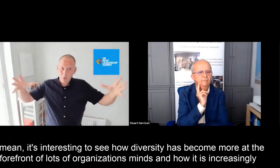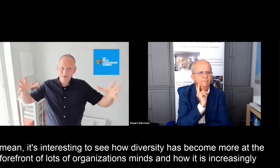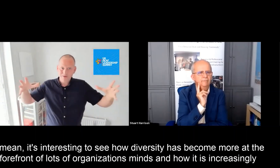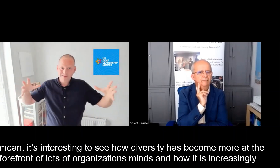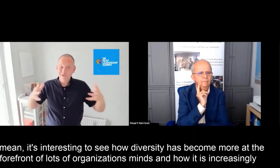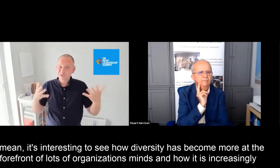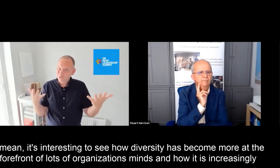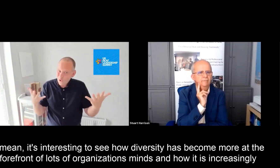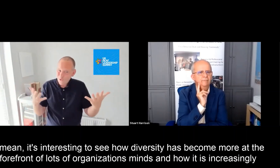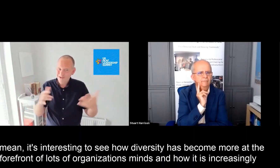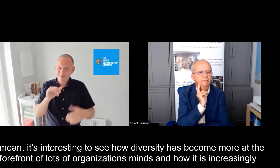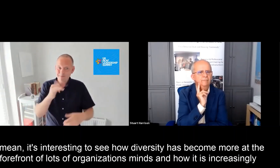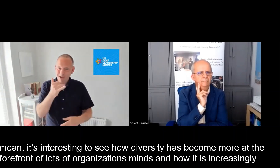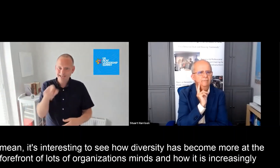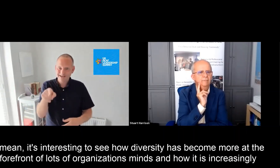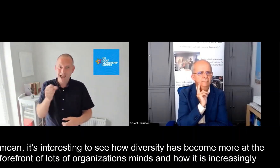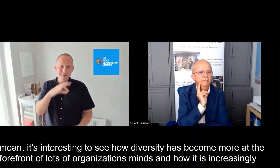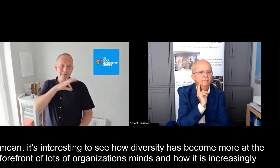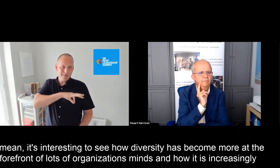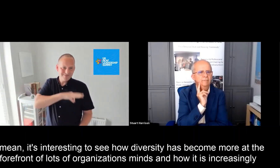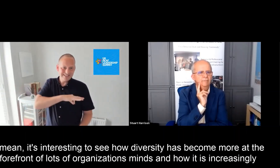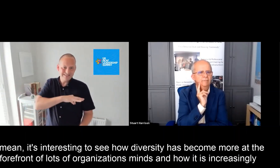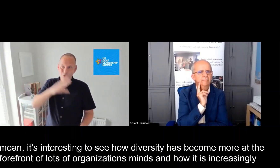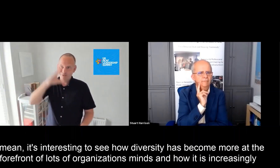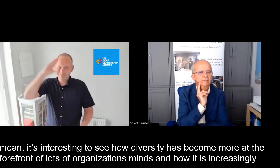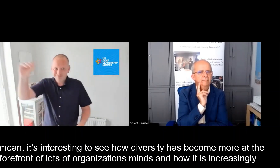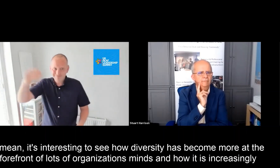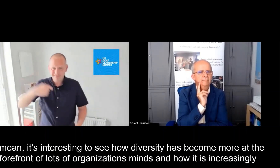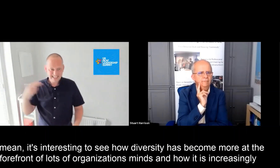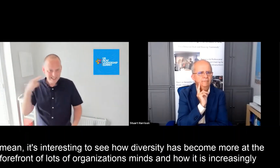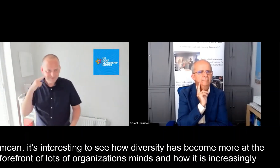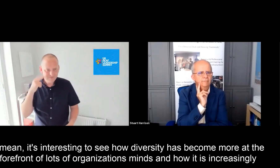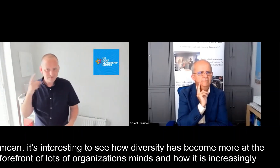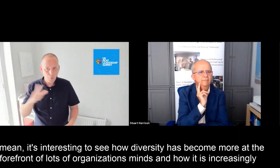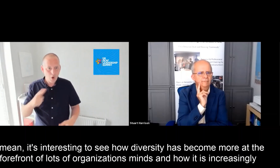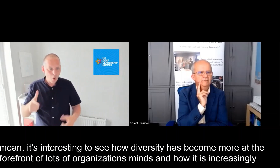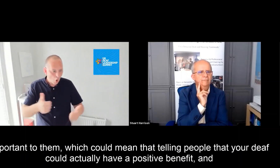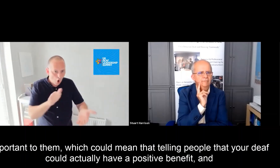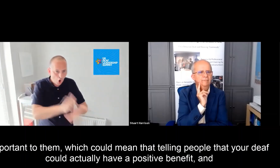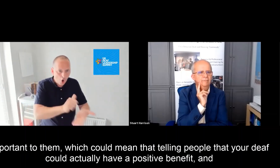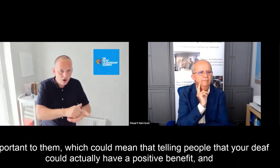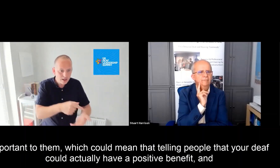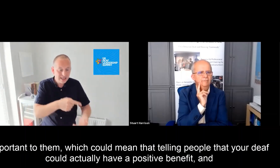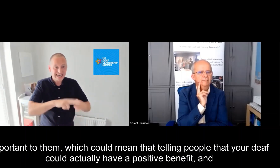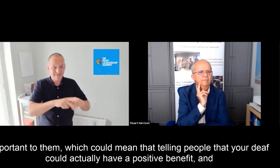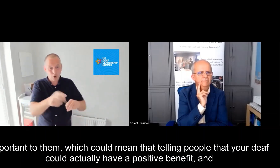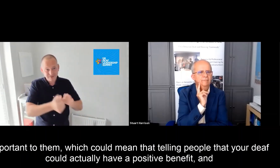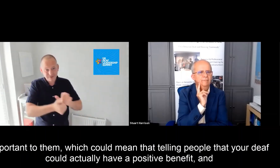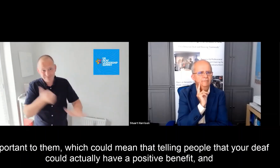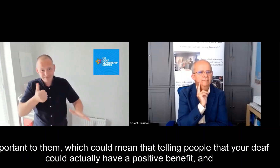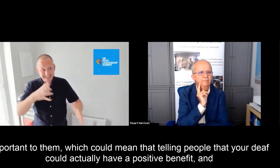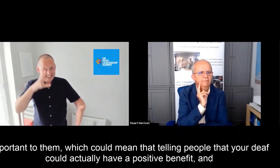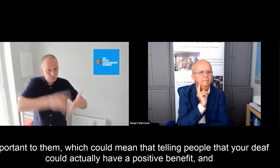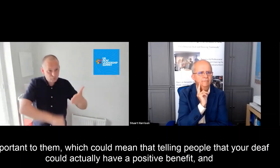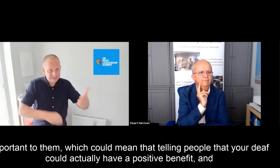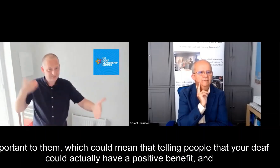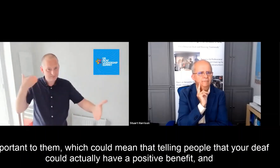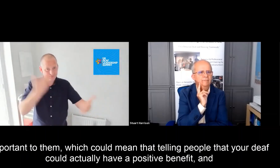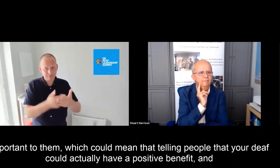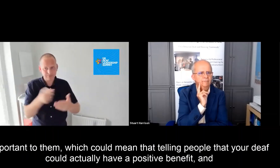the forefront of lots of organisations' minds and how it is increasingly important to them, which could mean that telling people that you're deaf could actually have